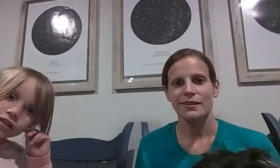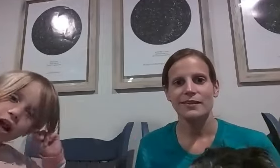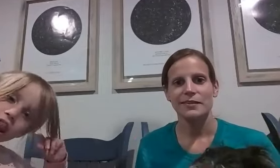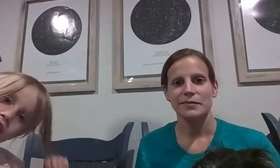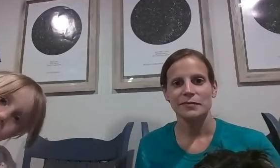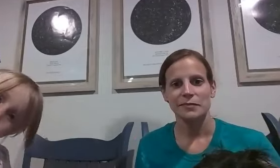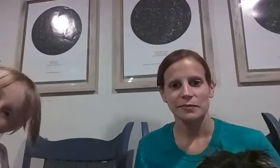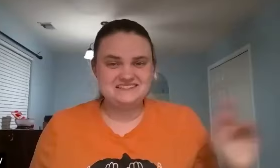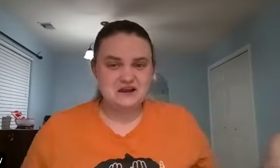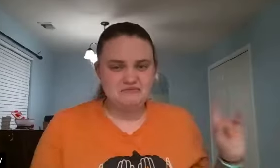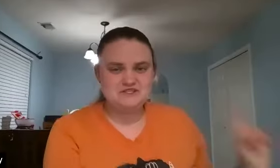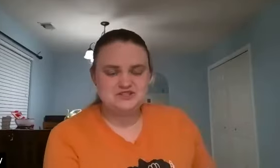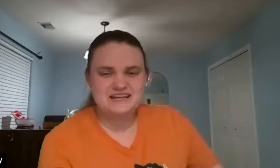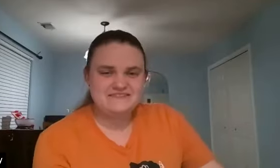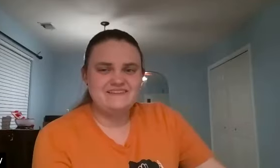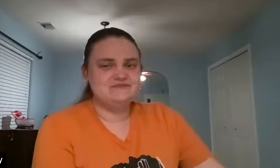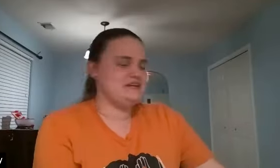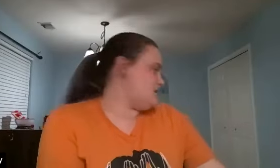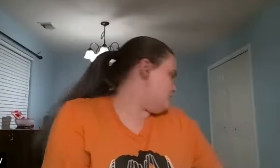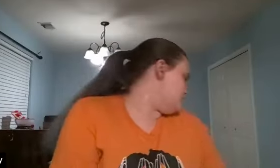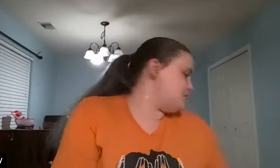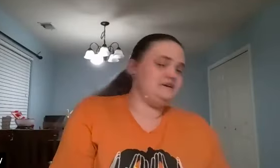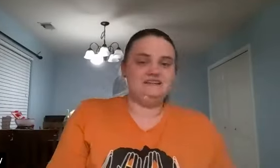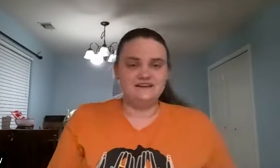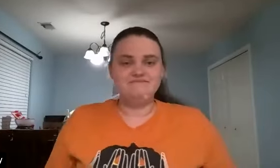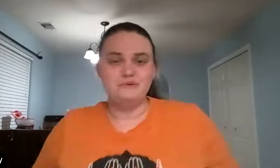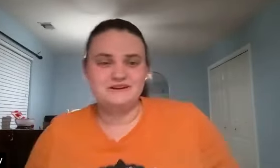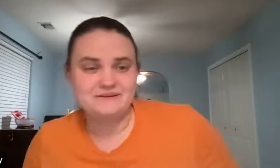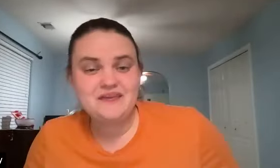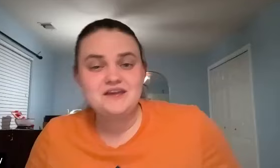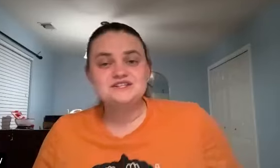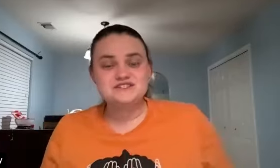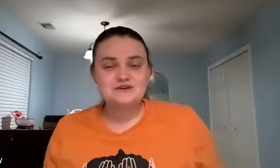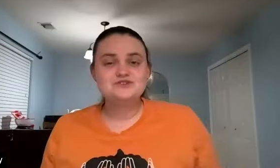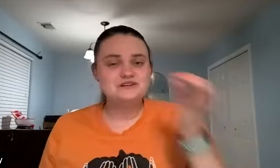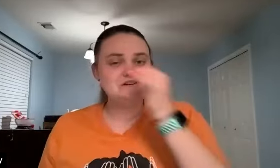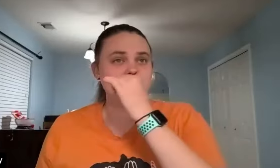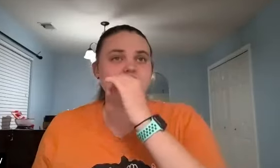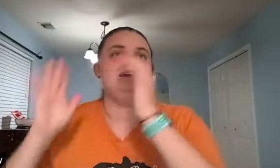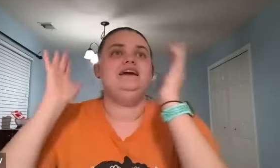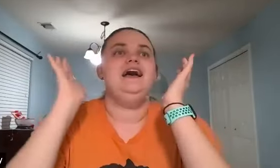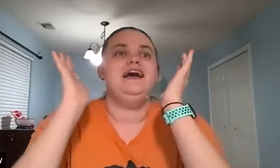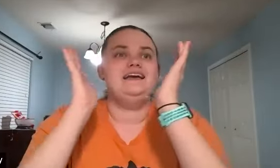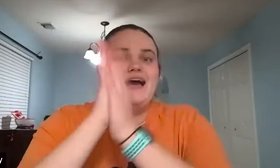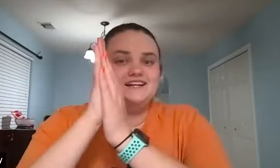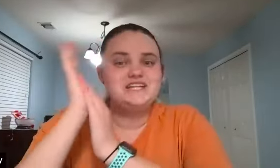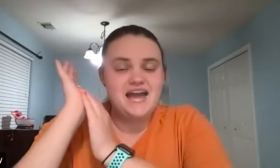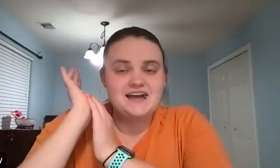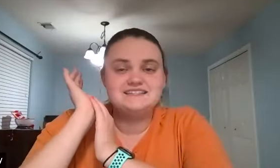Okay. All right, sorry. I was trying to get the last minute of her barking done, but we're good. So trick or treat actually has